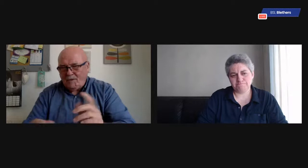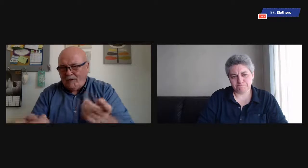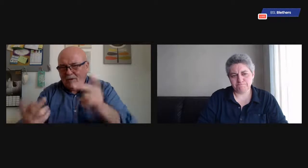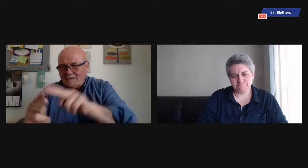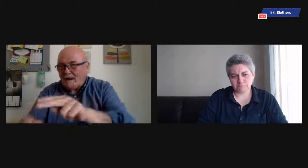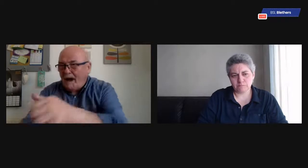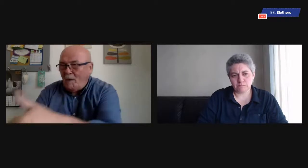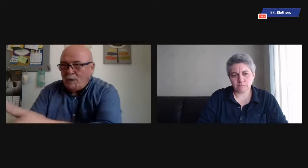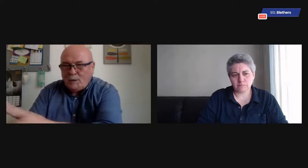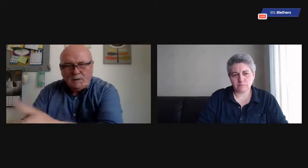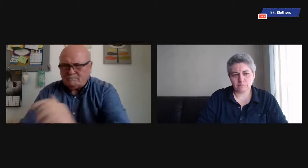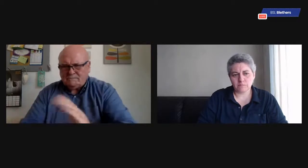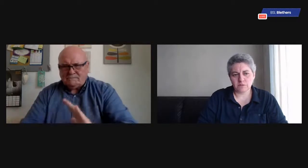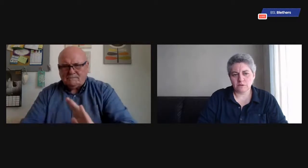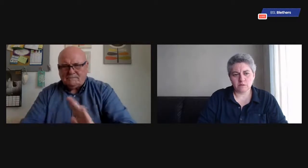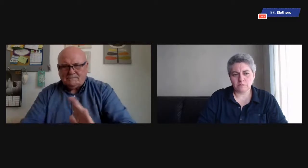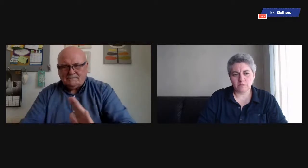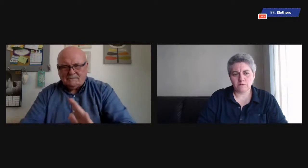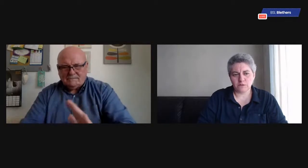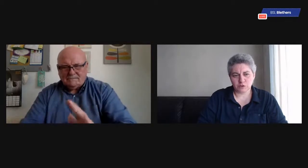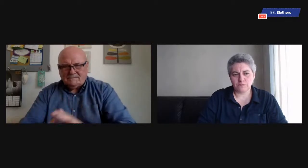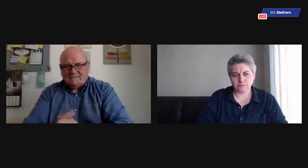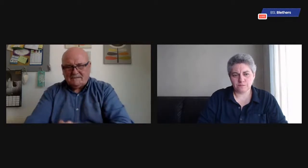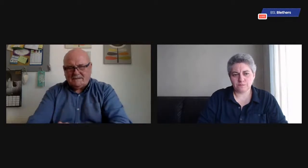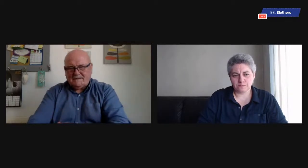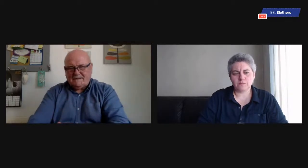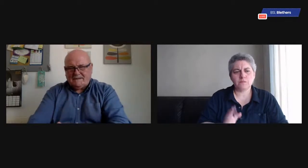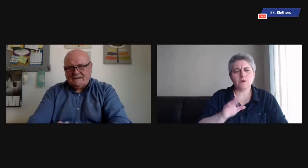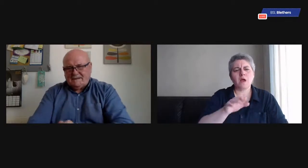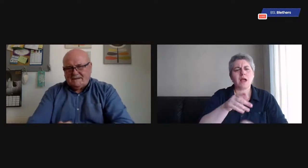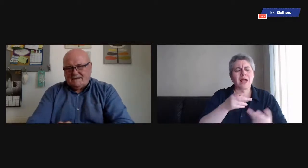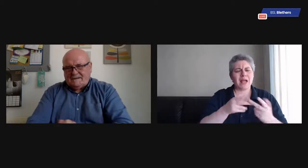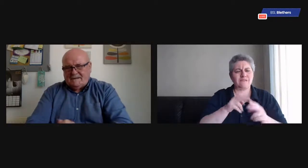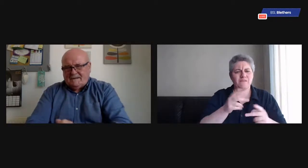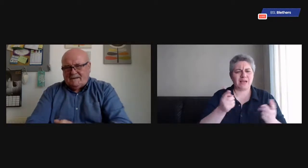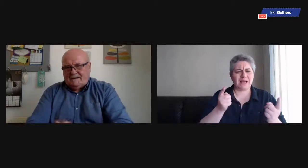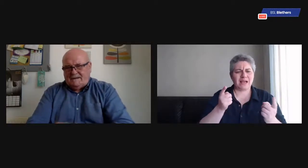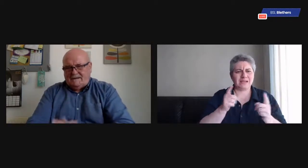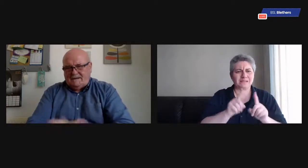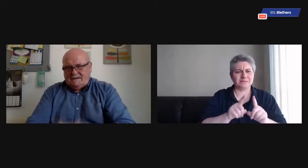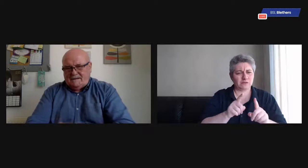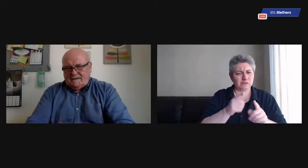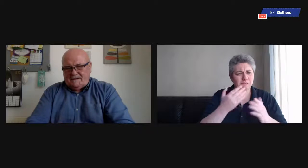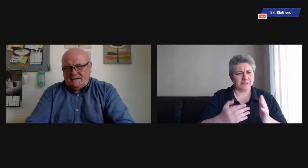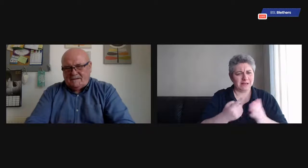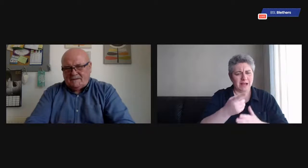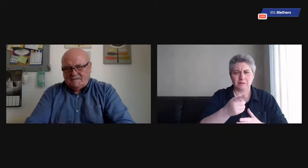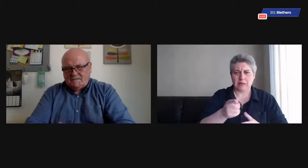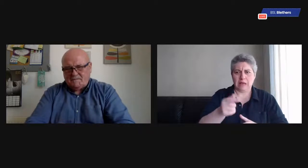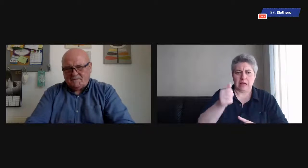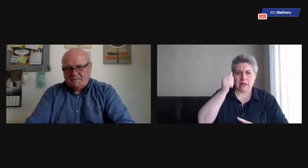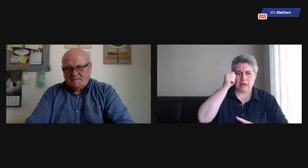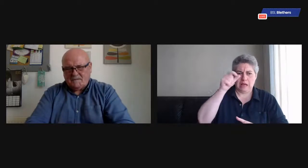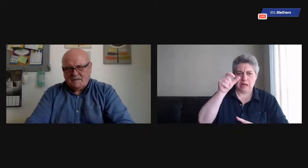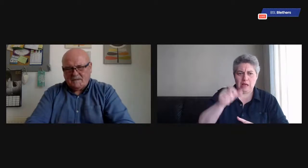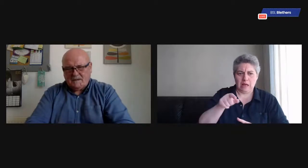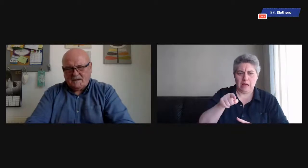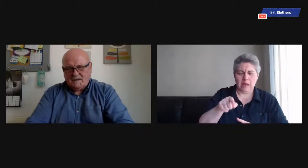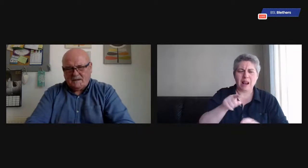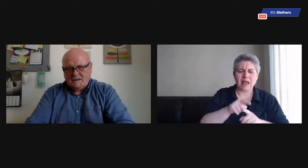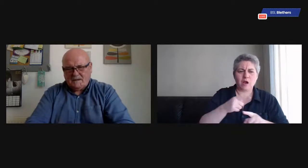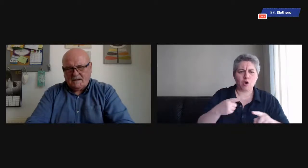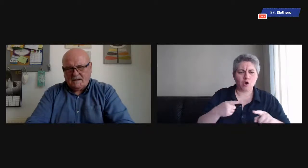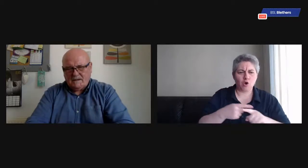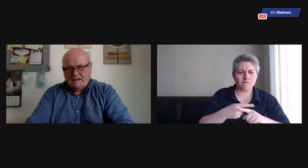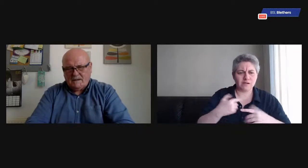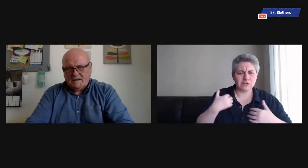as everything's all finished at court, that's it, finished. My job is done. I don't get to phone back and check how someone